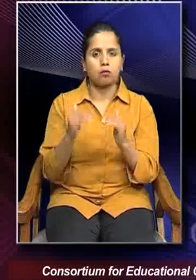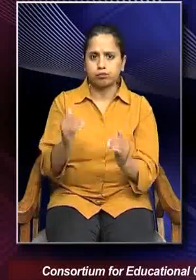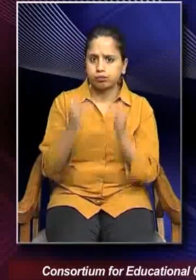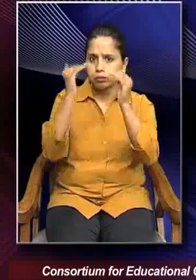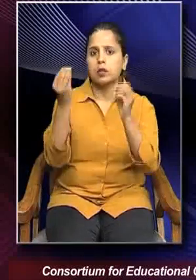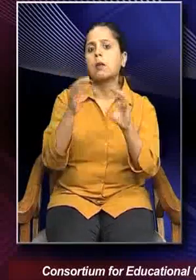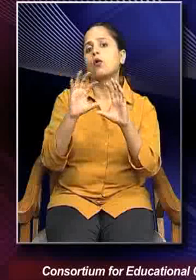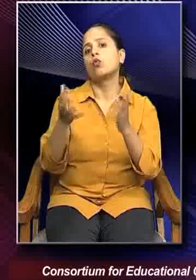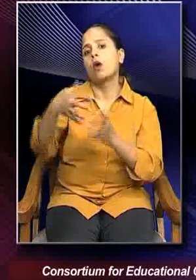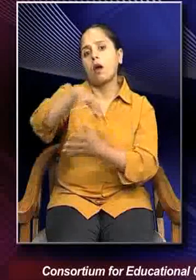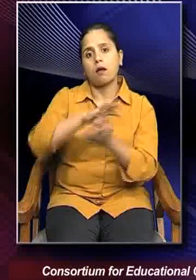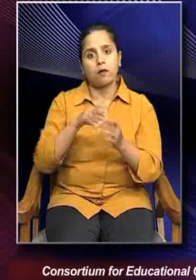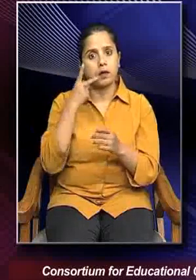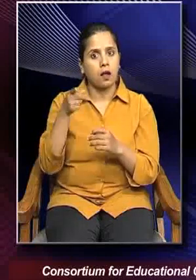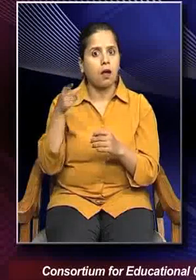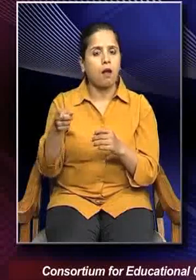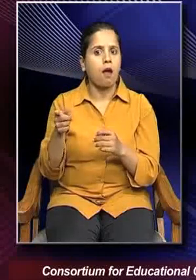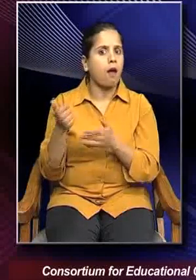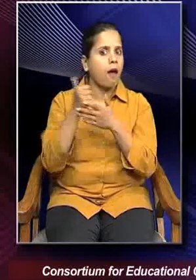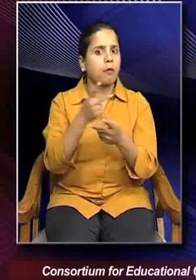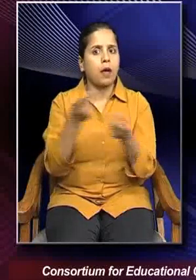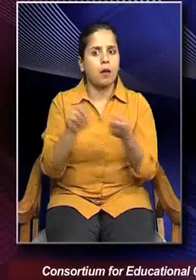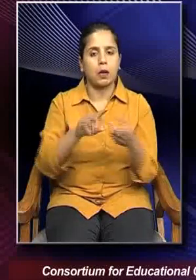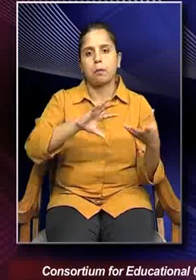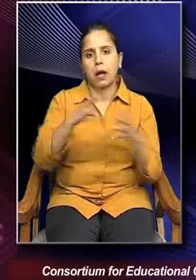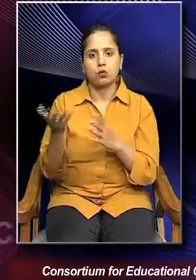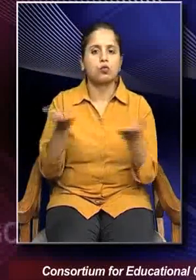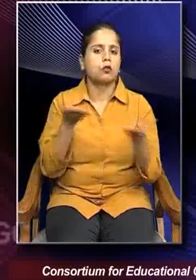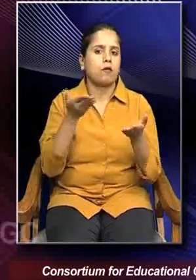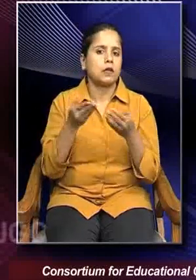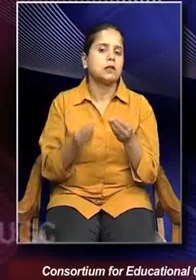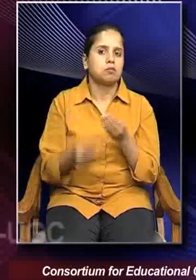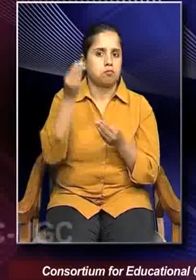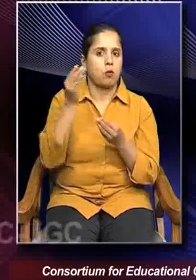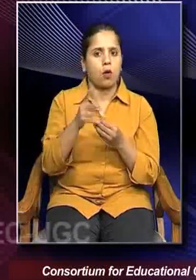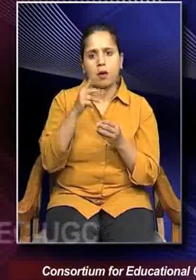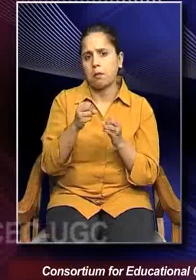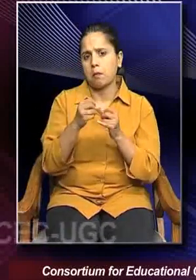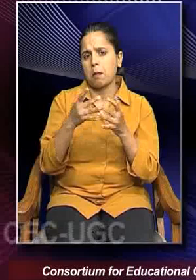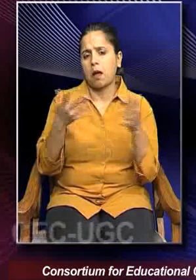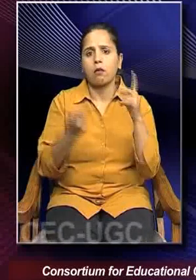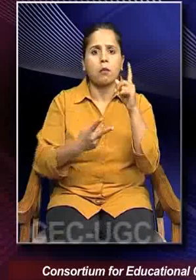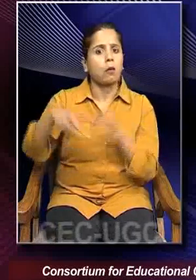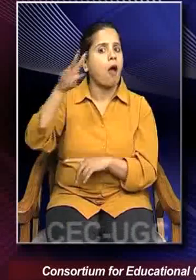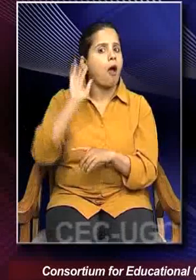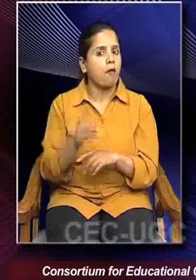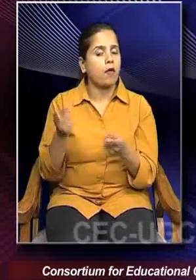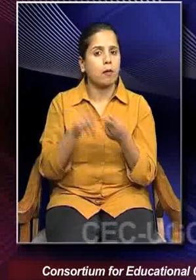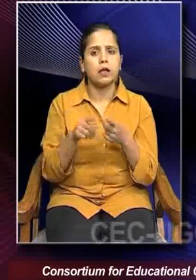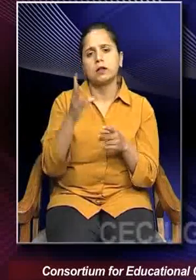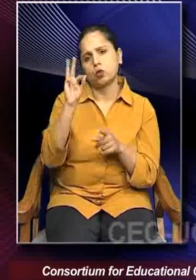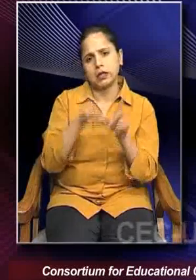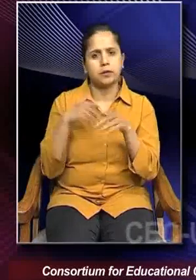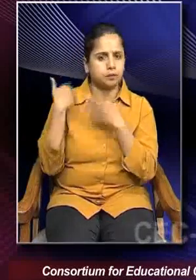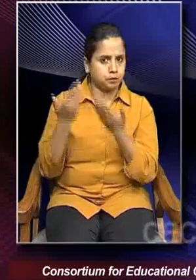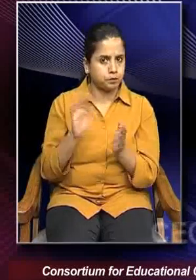countries, largely triggered through manufacturing and service sectors, which has grown manifold in the last 2 to 3 decades.